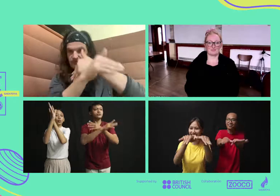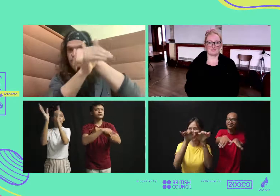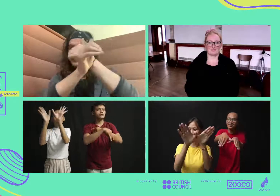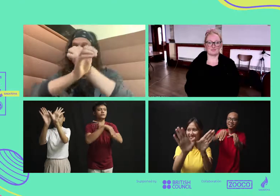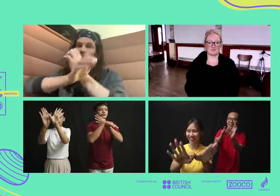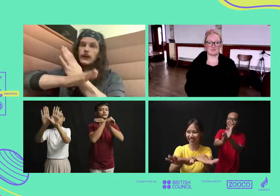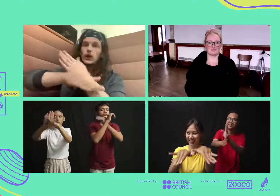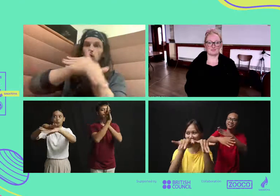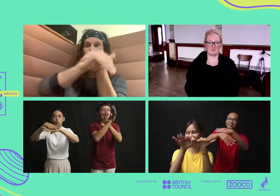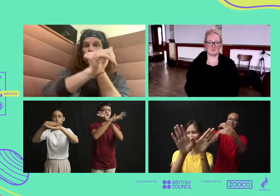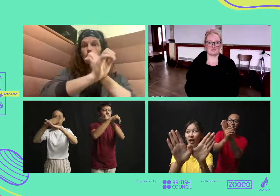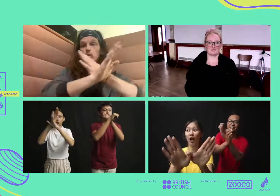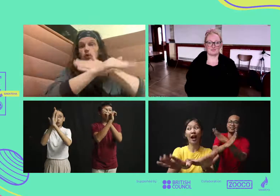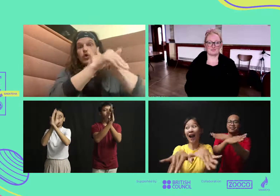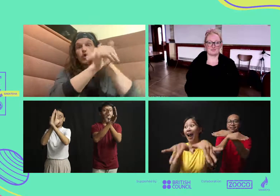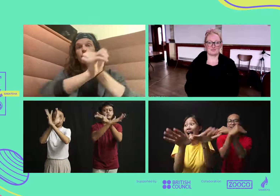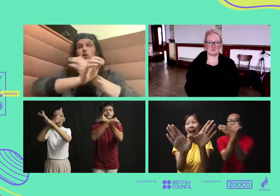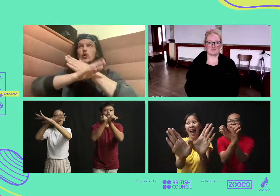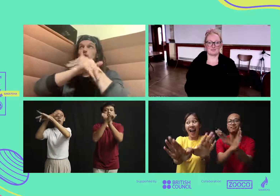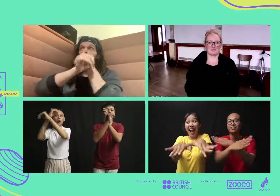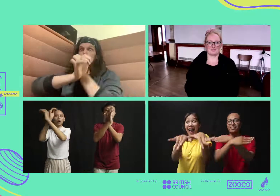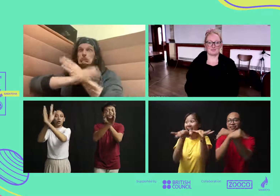Yeah, that's how you do the hand movement.